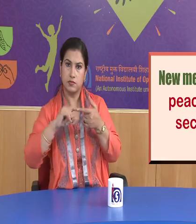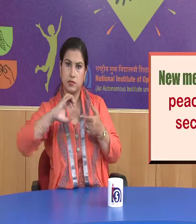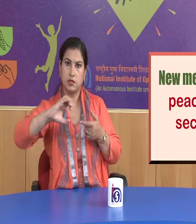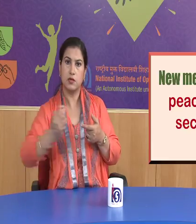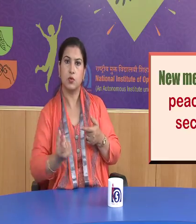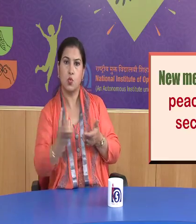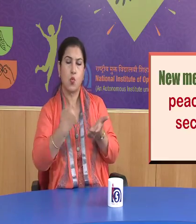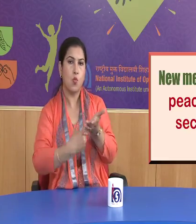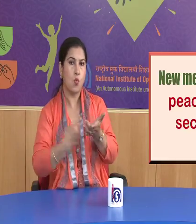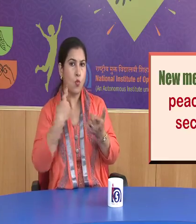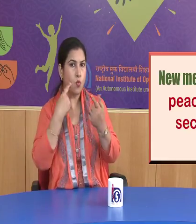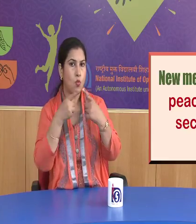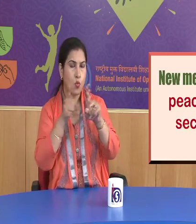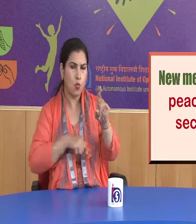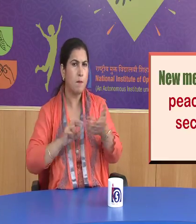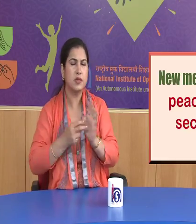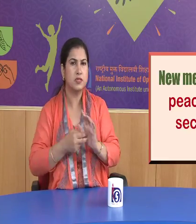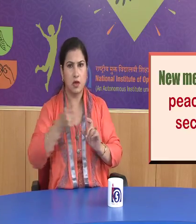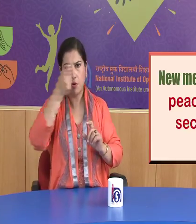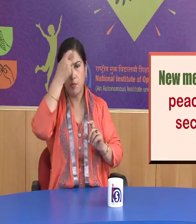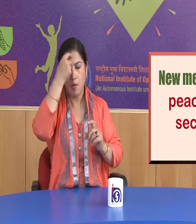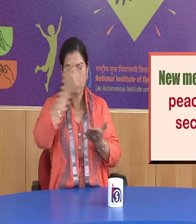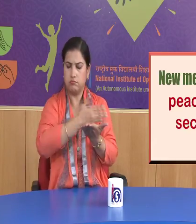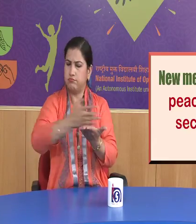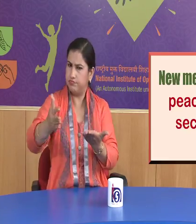from problems like